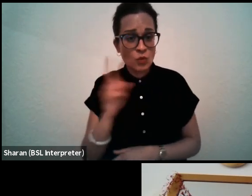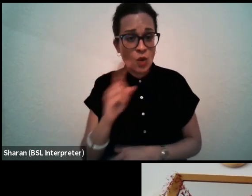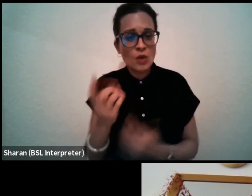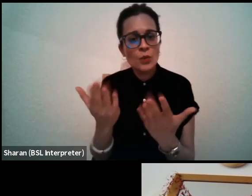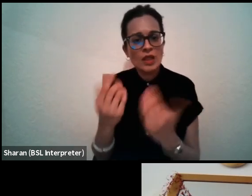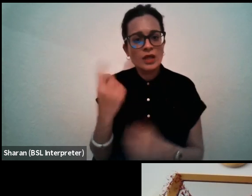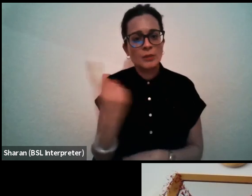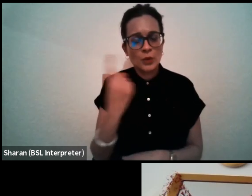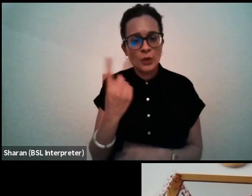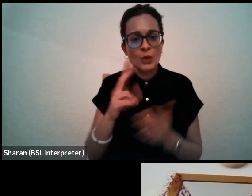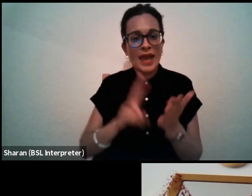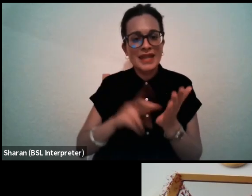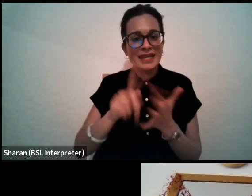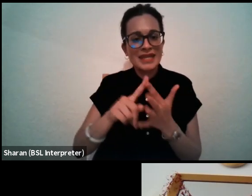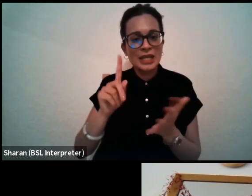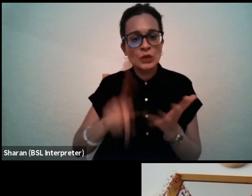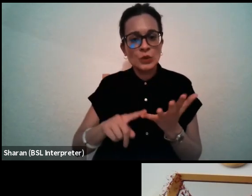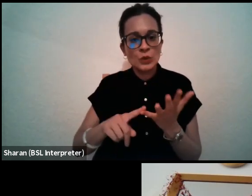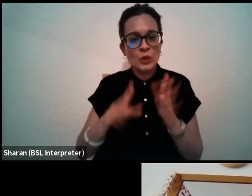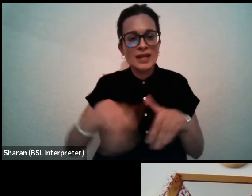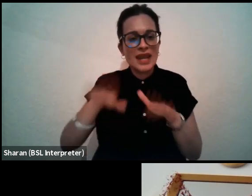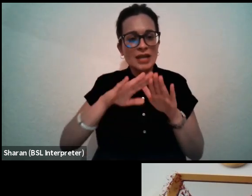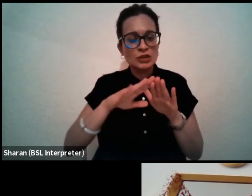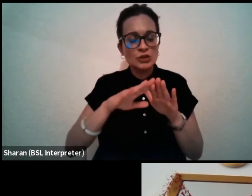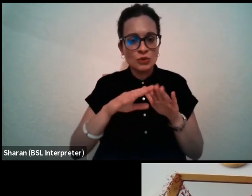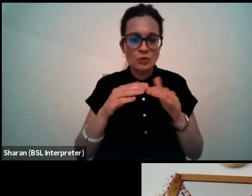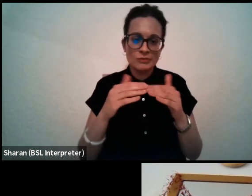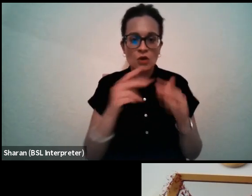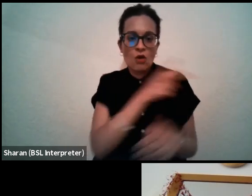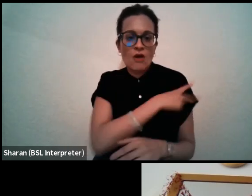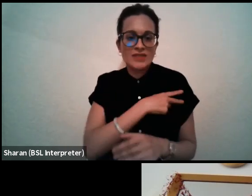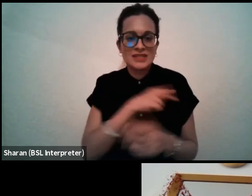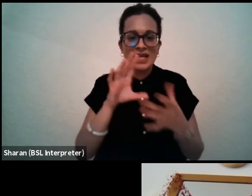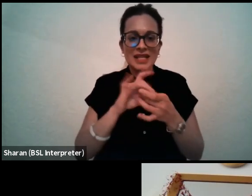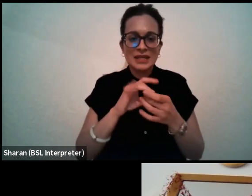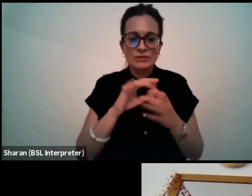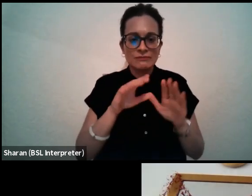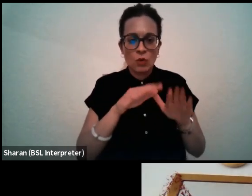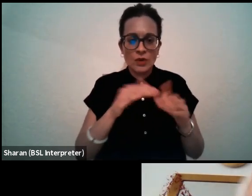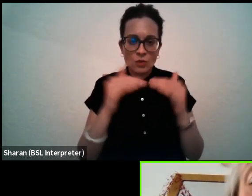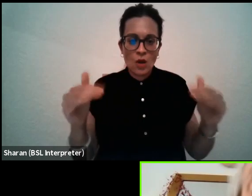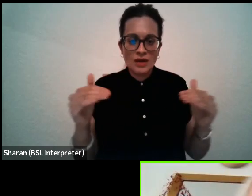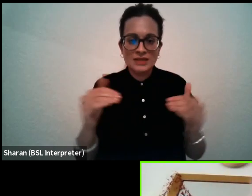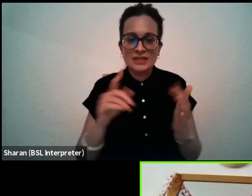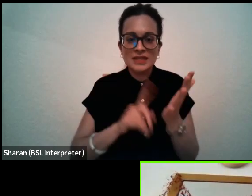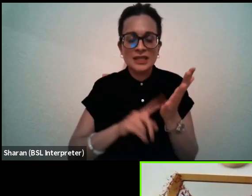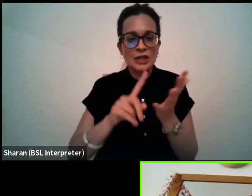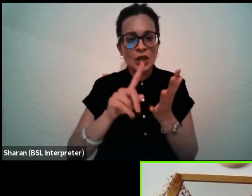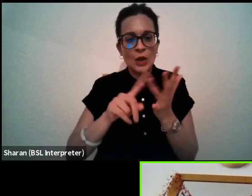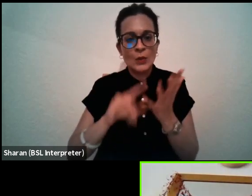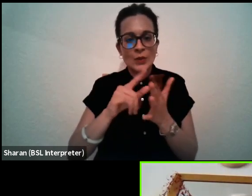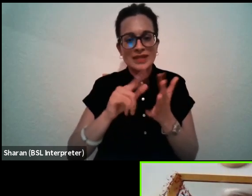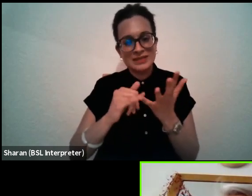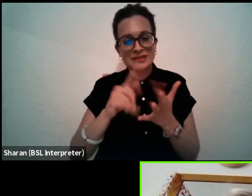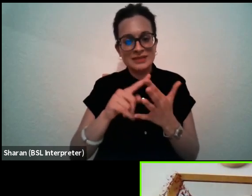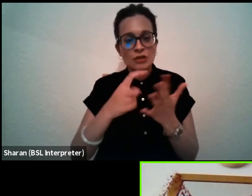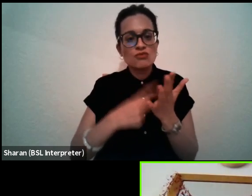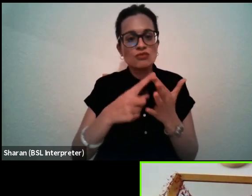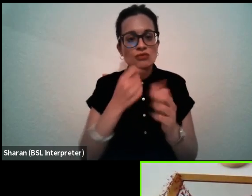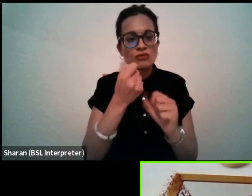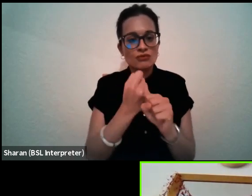the NEU National Officer for Membership and Equality, Louise Regan. Hi, Sabi, and thank you